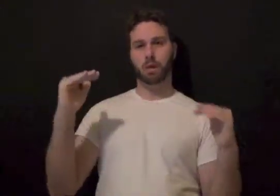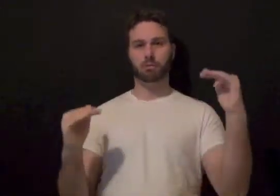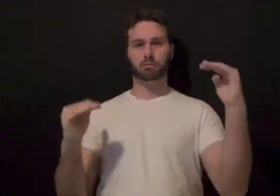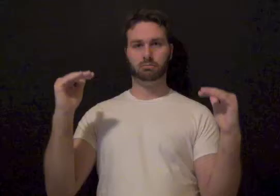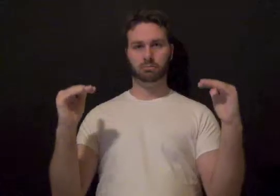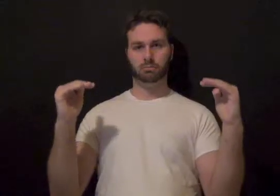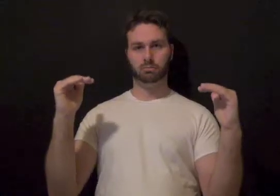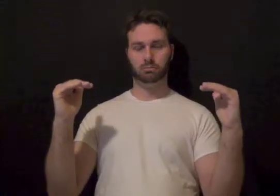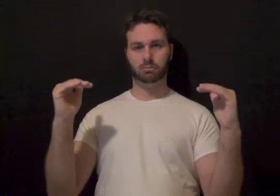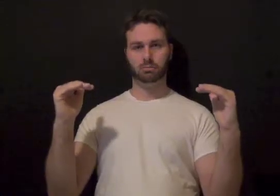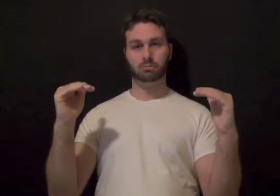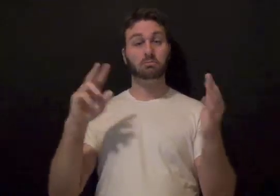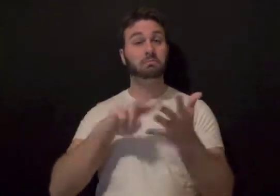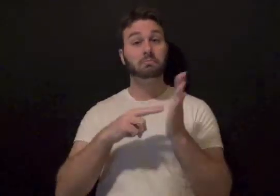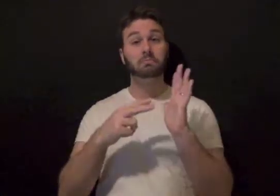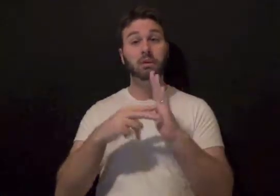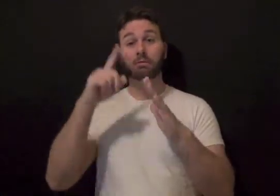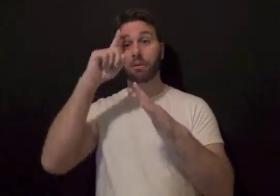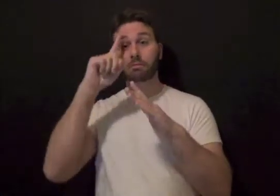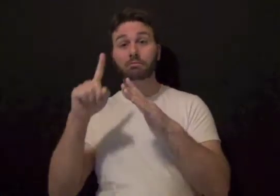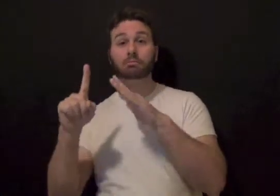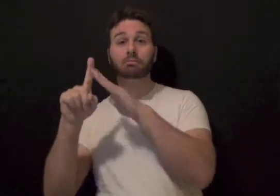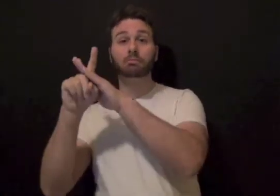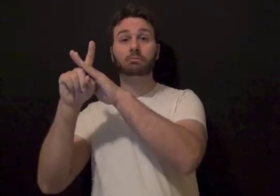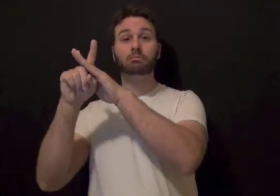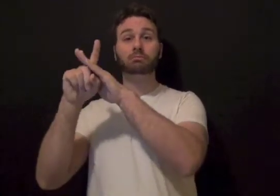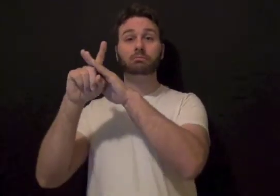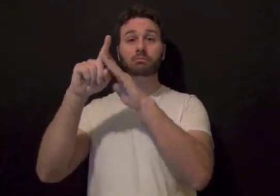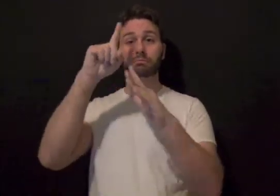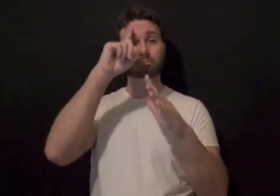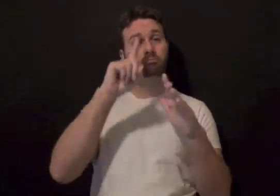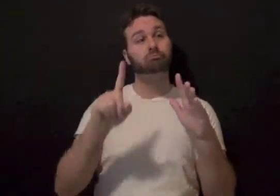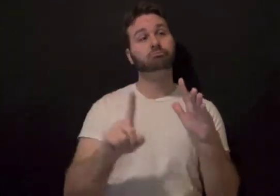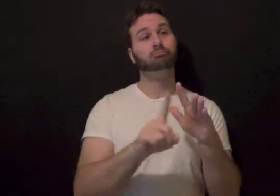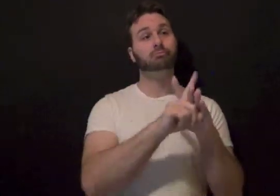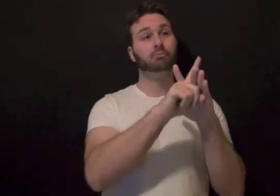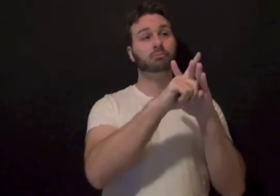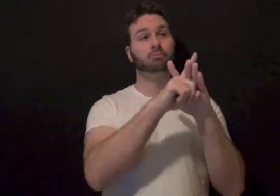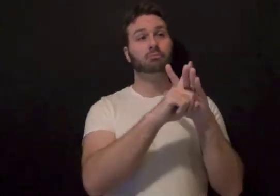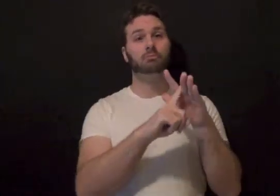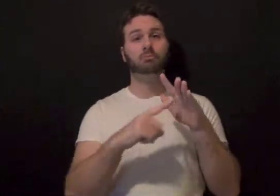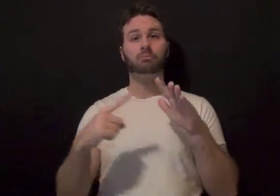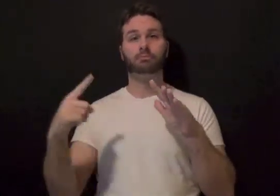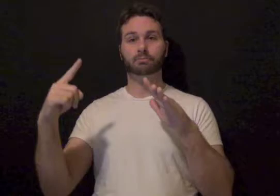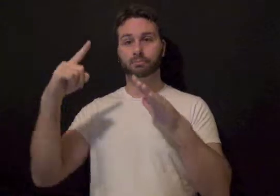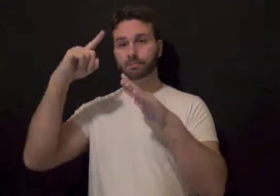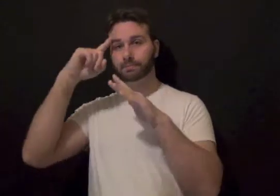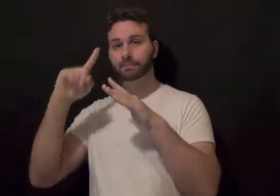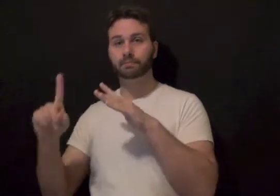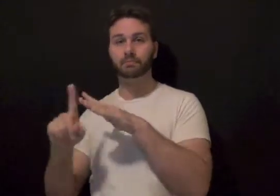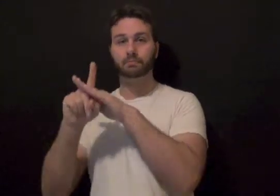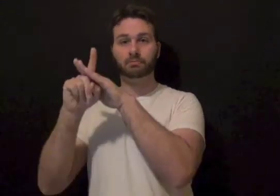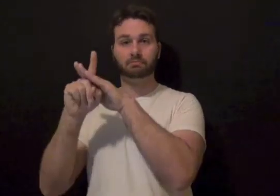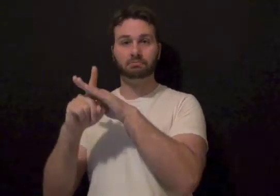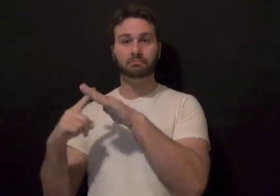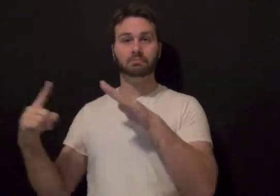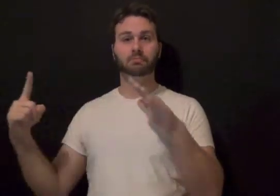and go without all the usual involvement. Now, what usually happens when we're learning to be mindful is that we